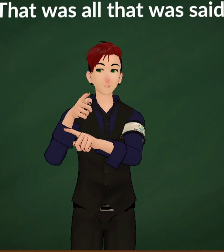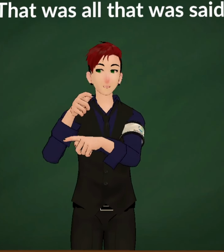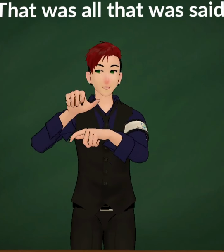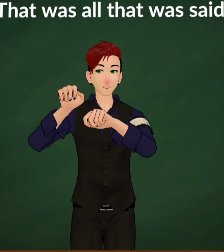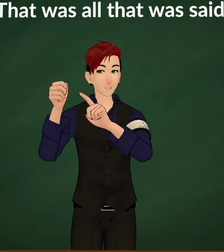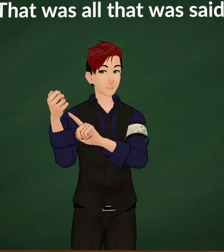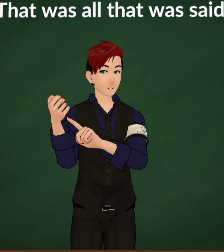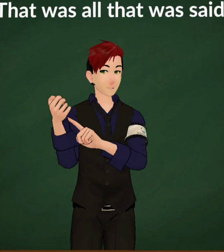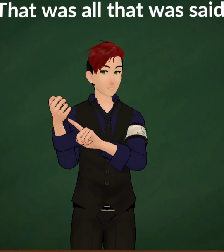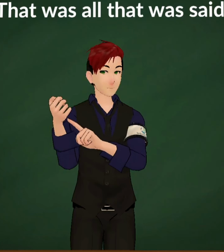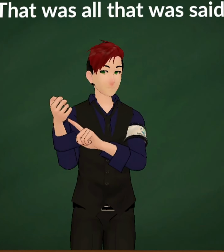the correct situation.